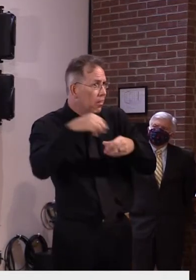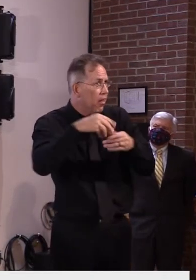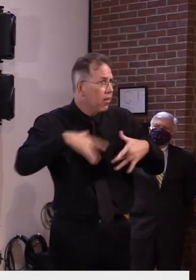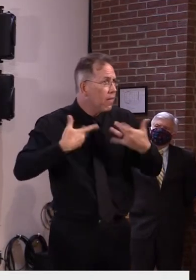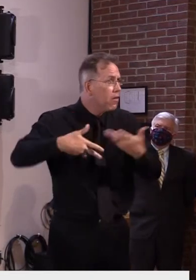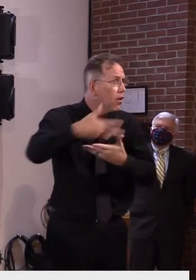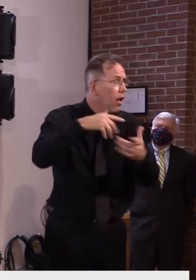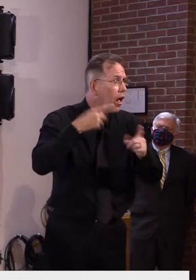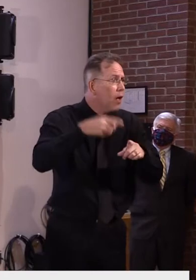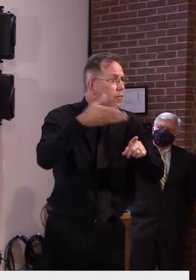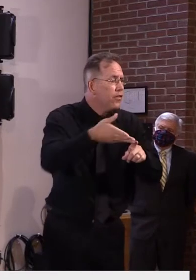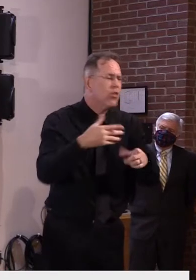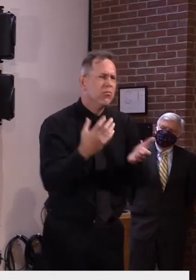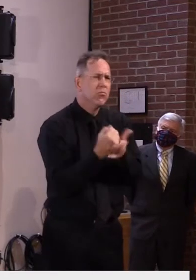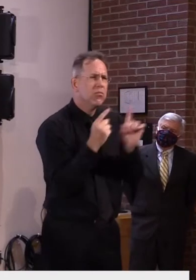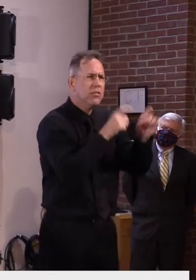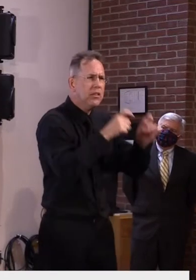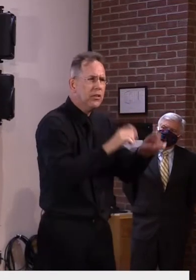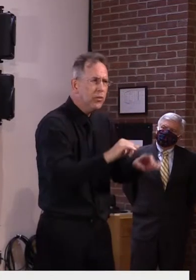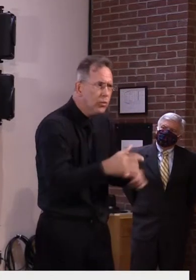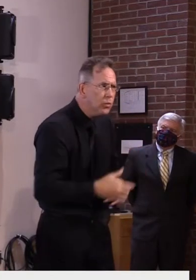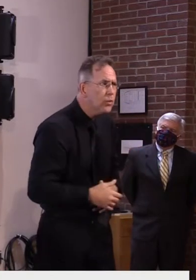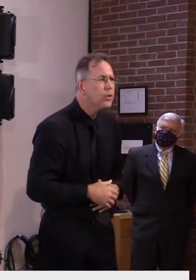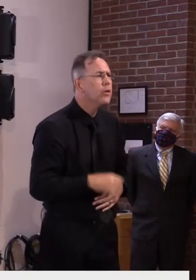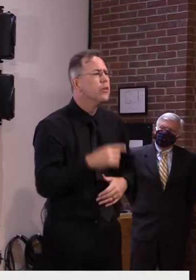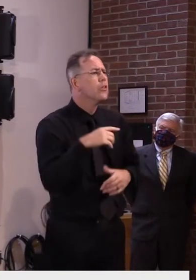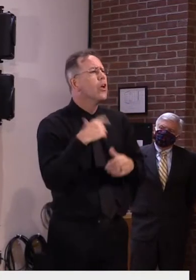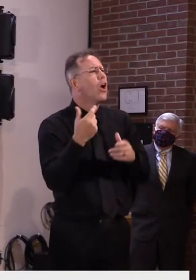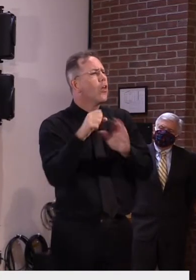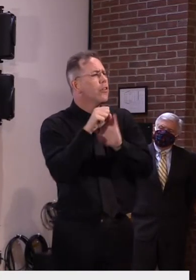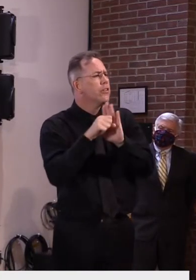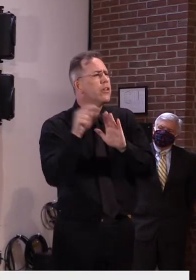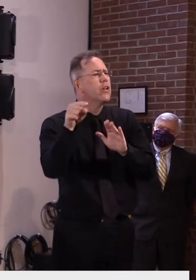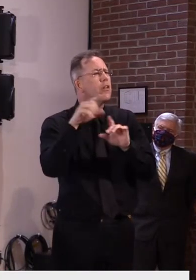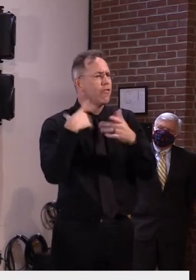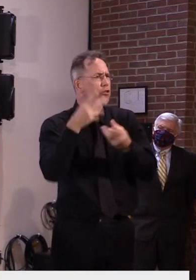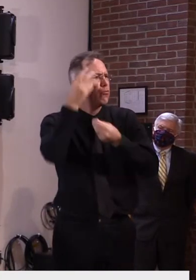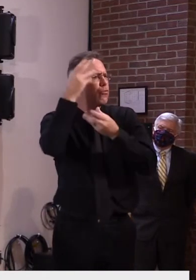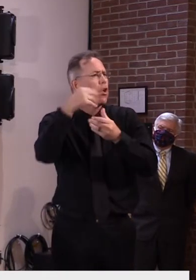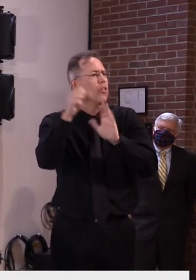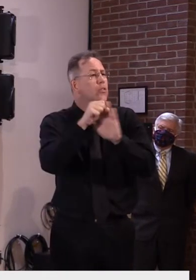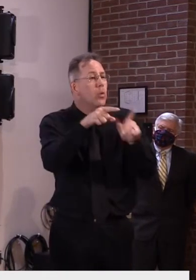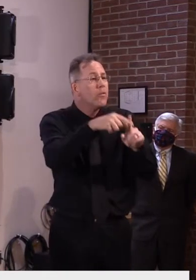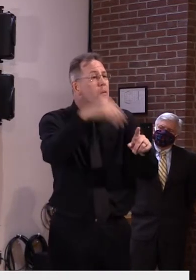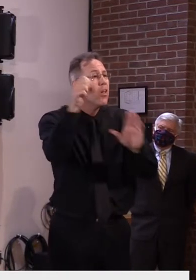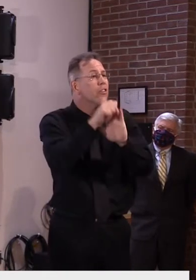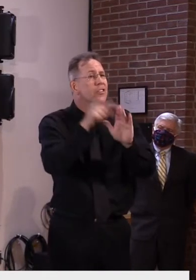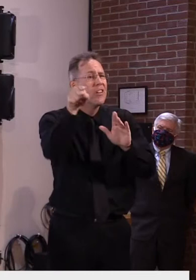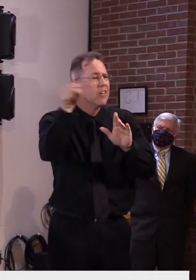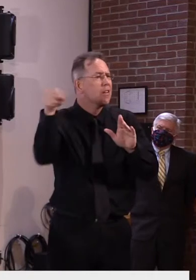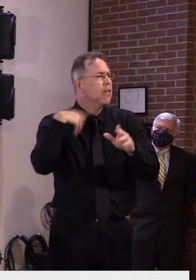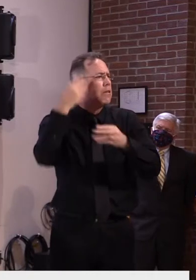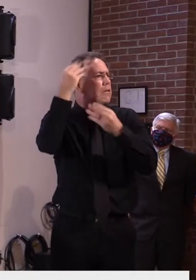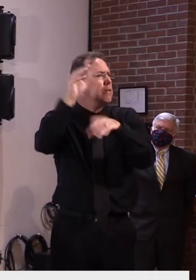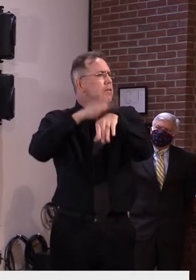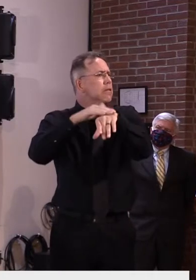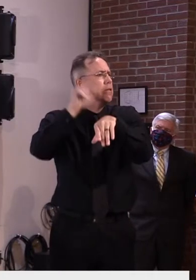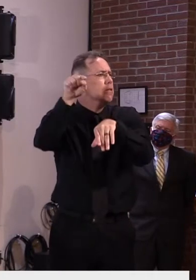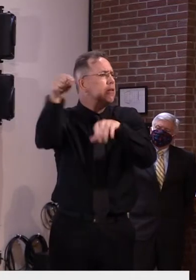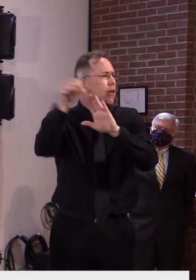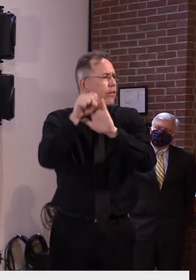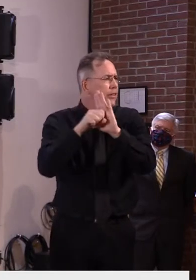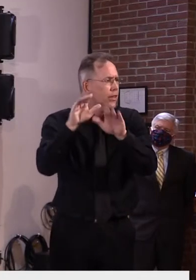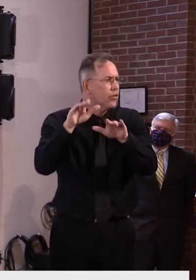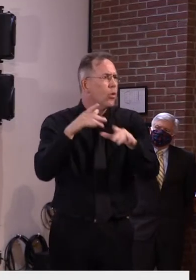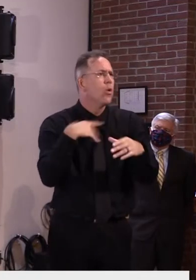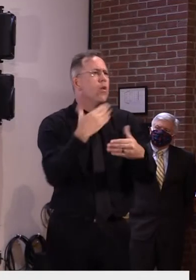provide information they need. I'd like to take a moment to thank the organizers of the event for their cooperation and